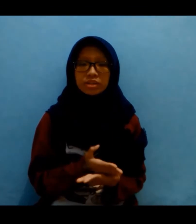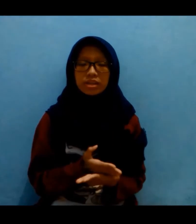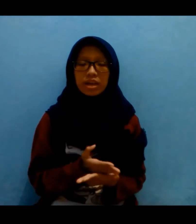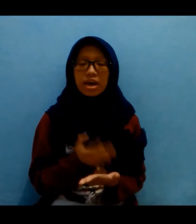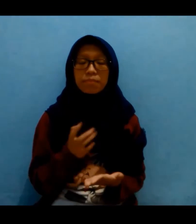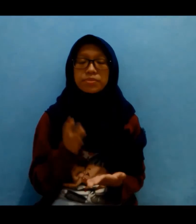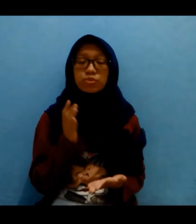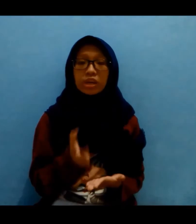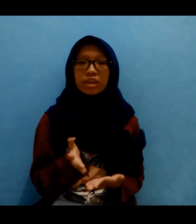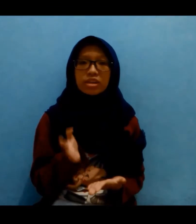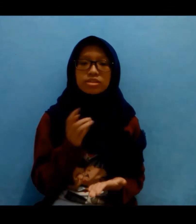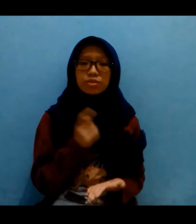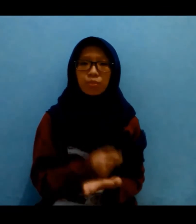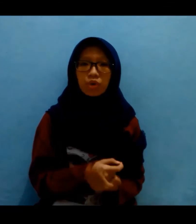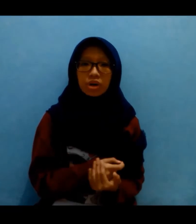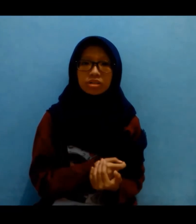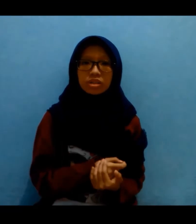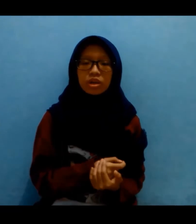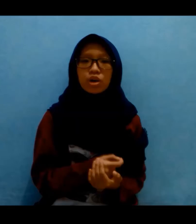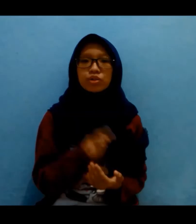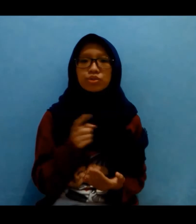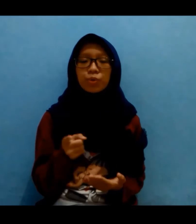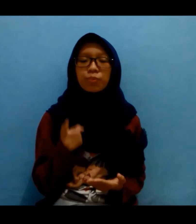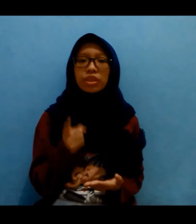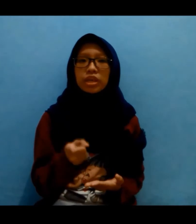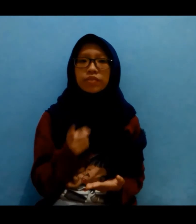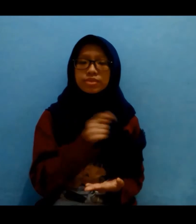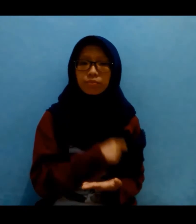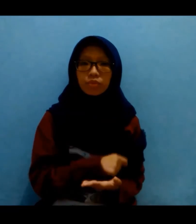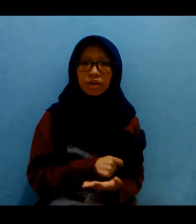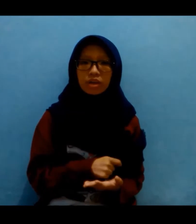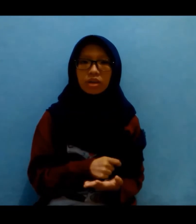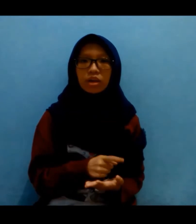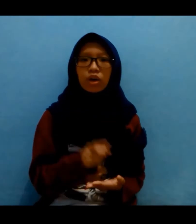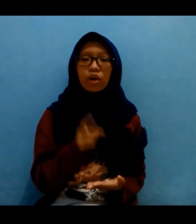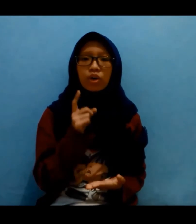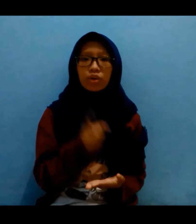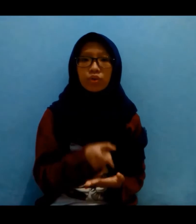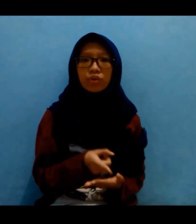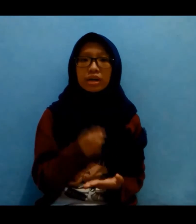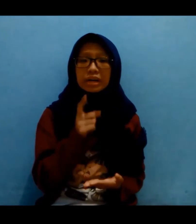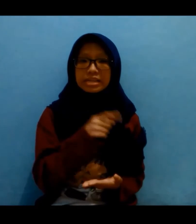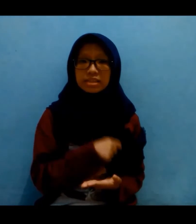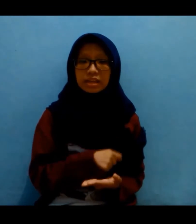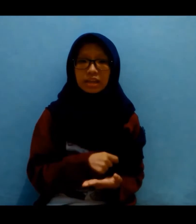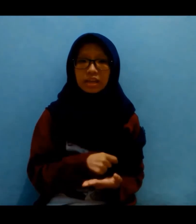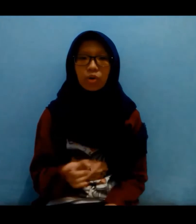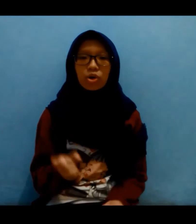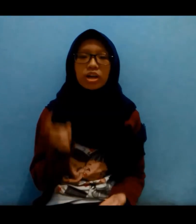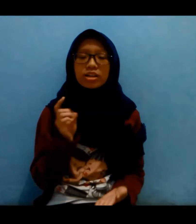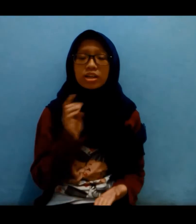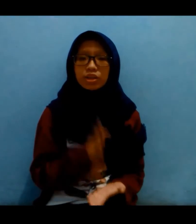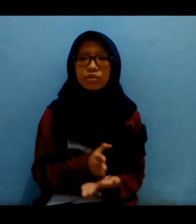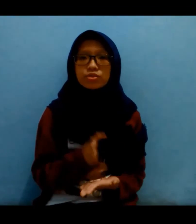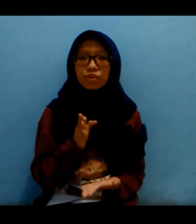good at persuading someone to believe something through reasoning or the use